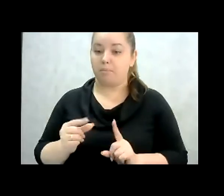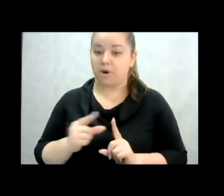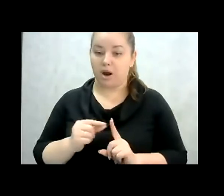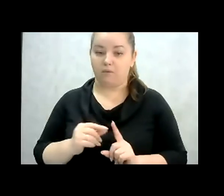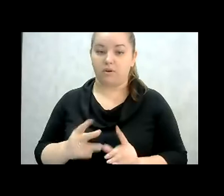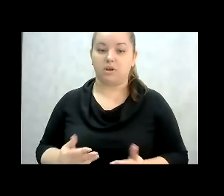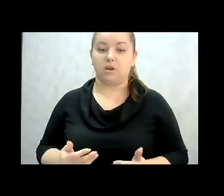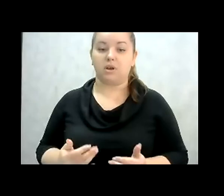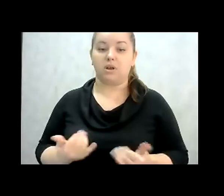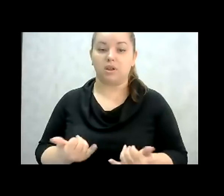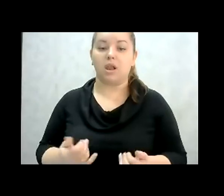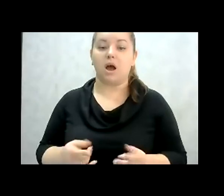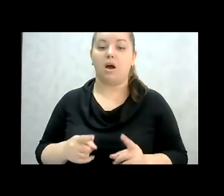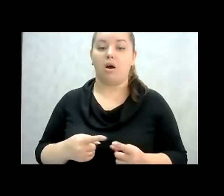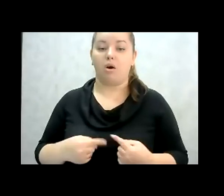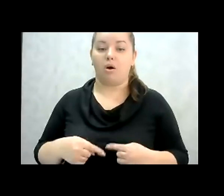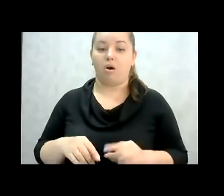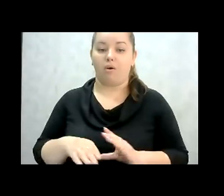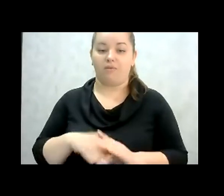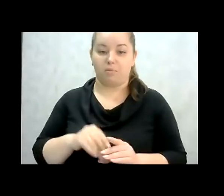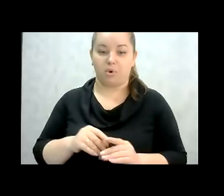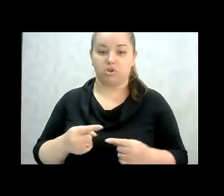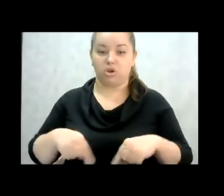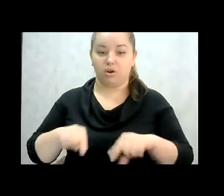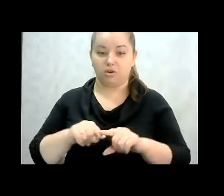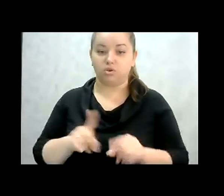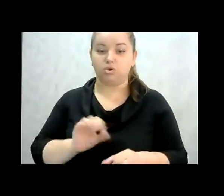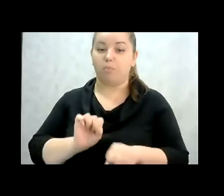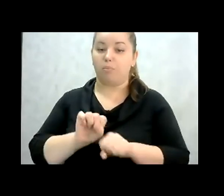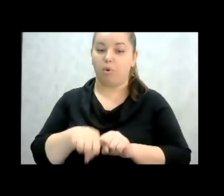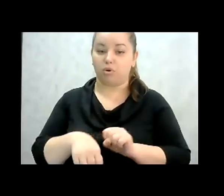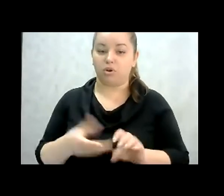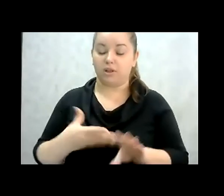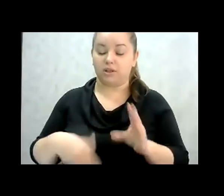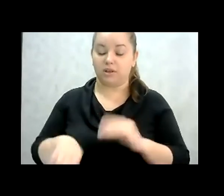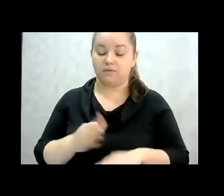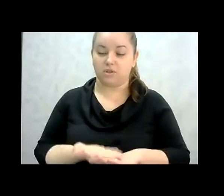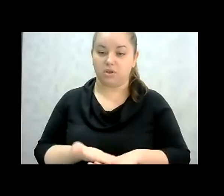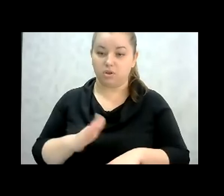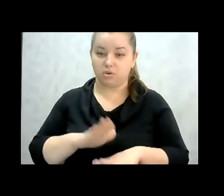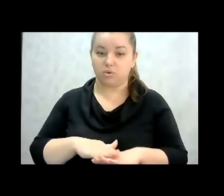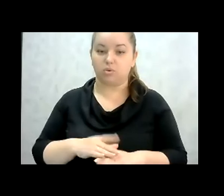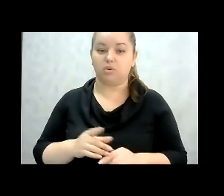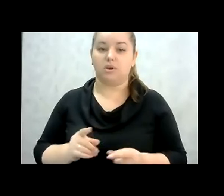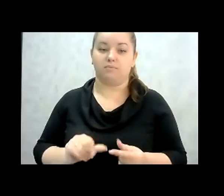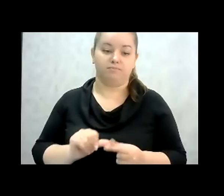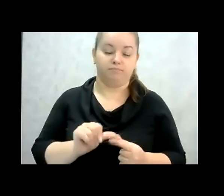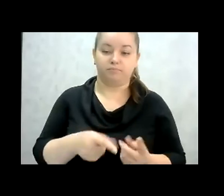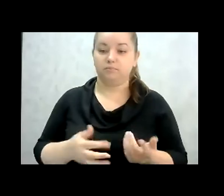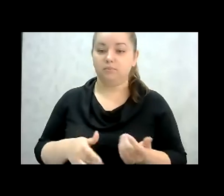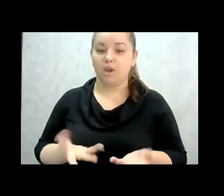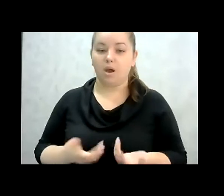particular of tabulation, but also the establishment and announcement of election results. And we believe that